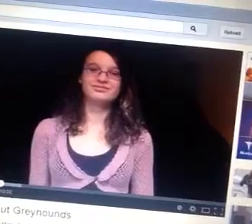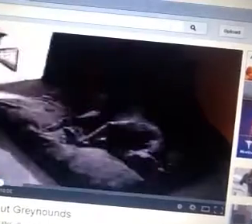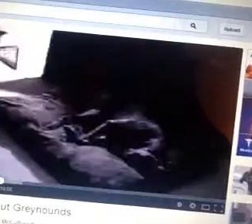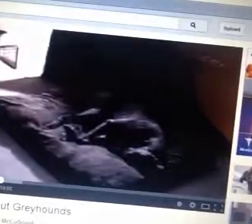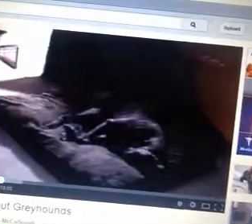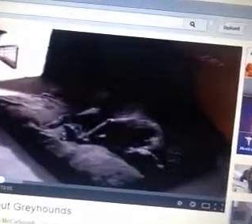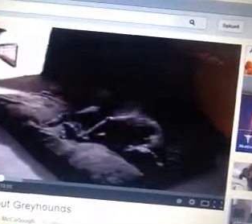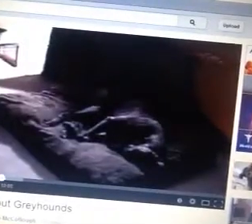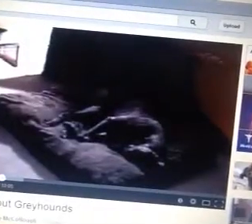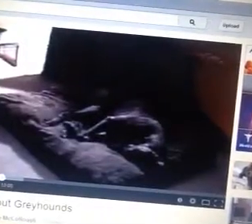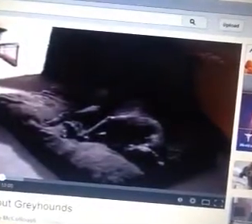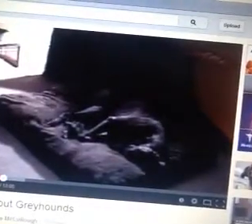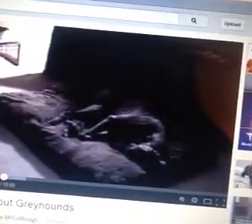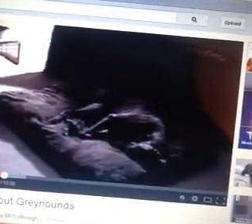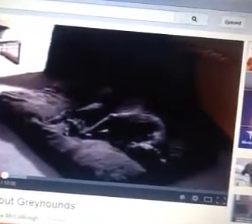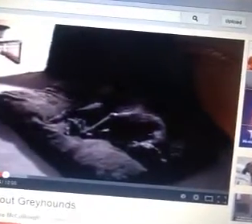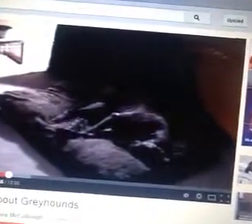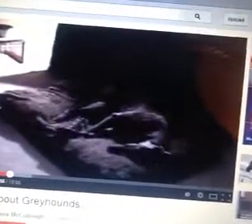rest.